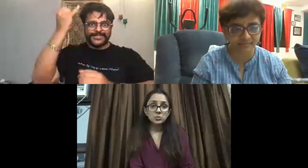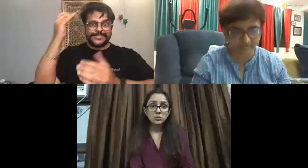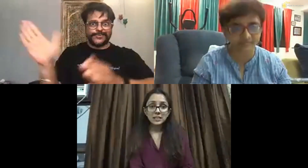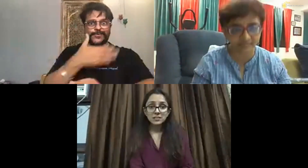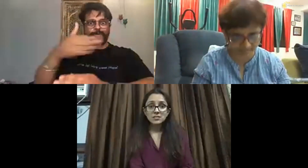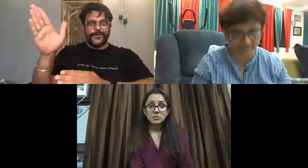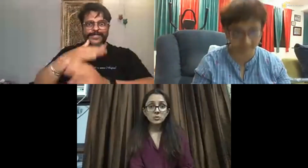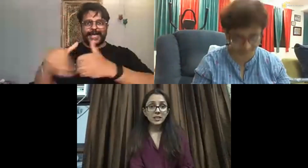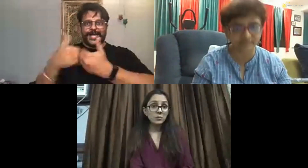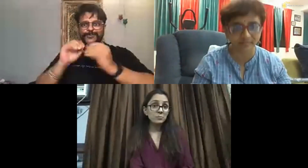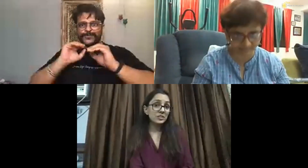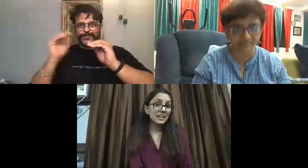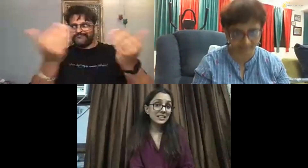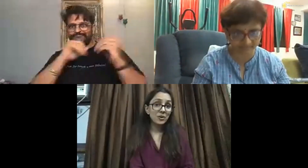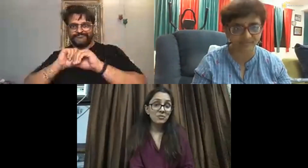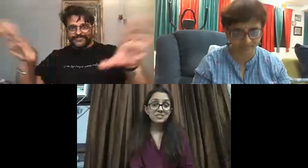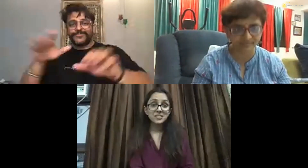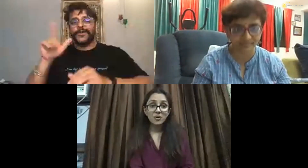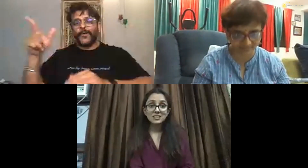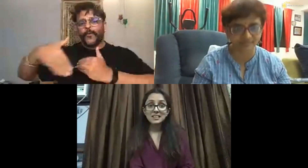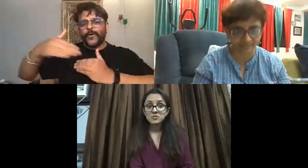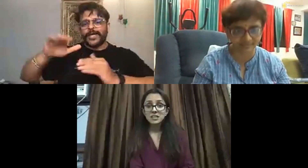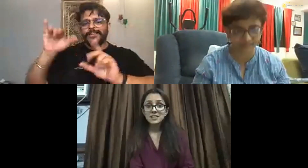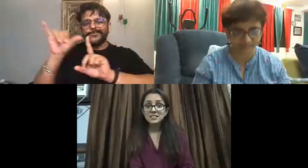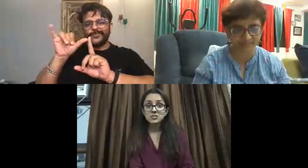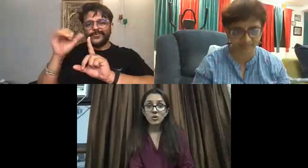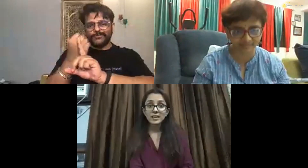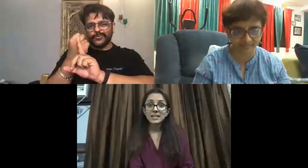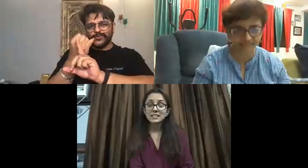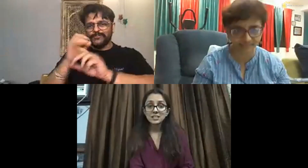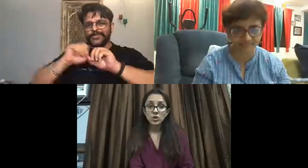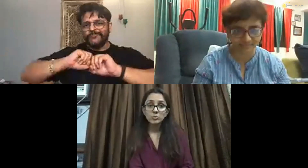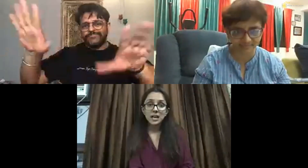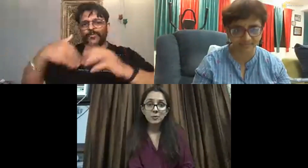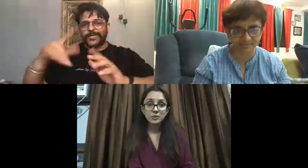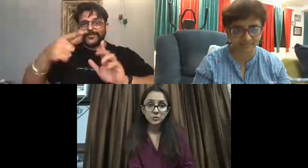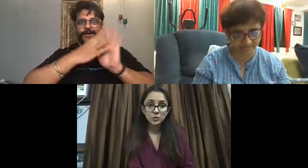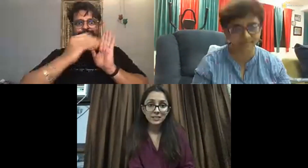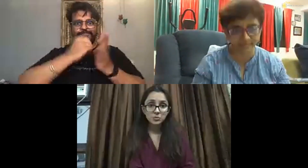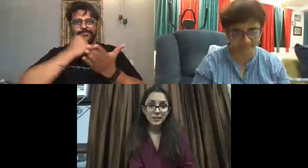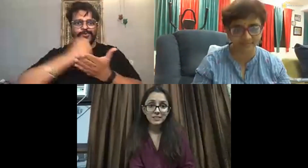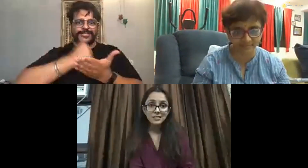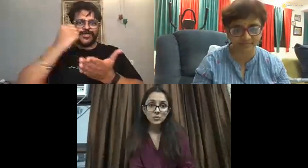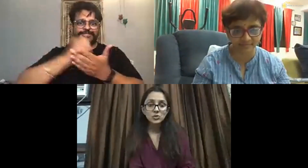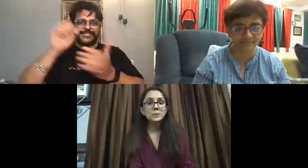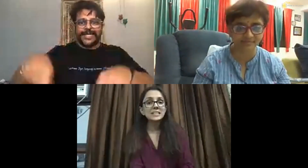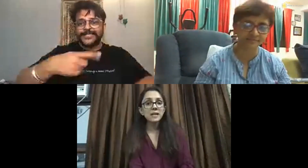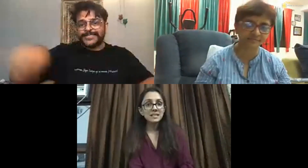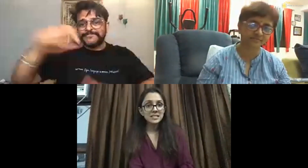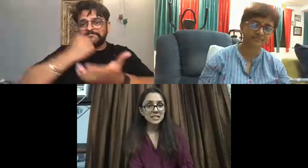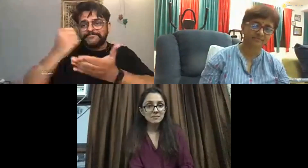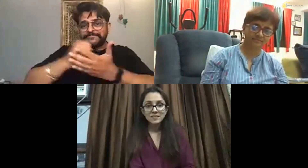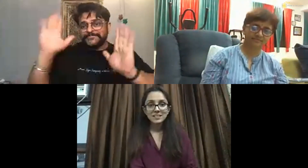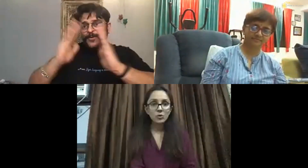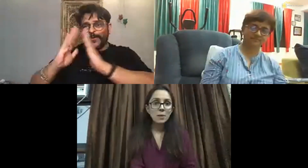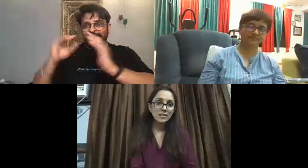two signers who came up with the idea of this song, the Inclusion with ISL song, and that song will come up on YouTube as well very soon. So please practice